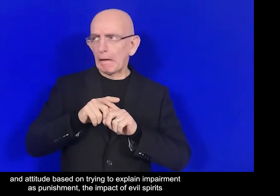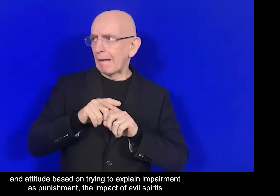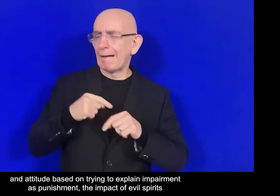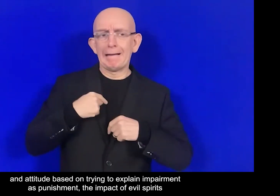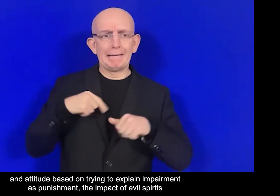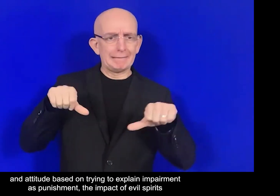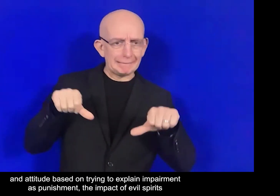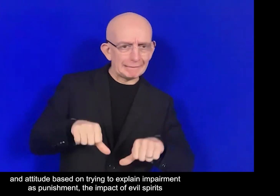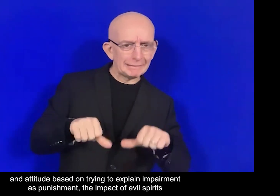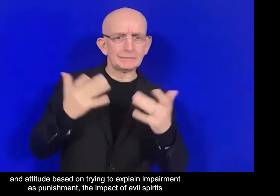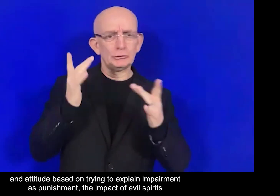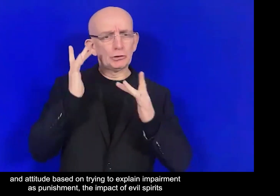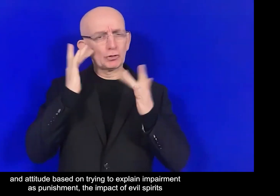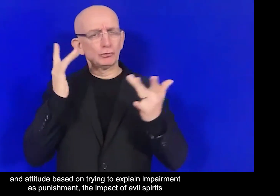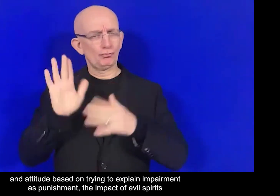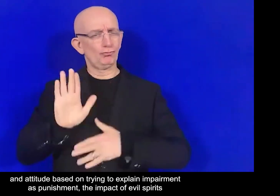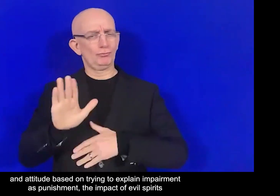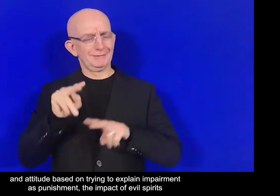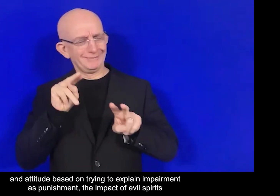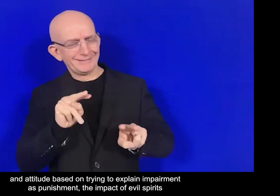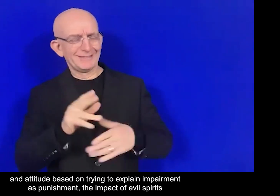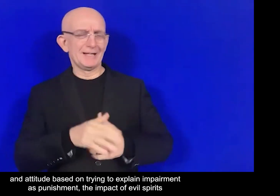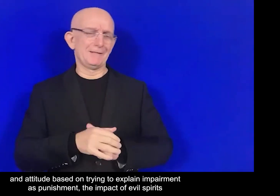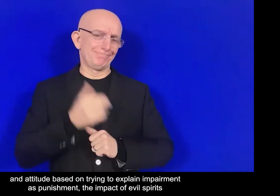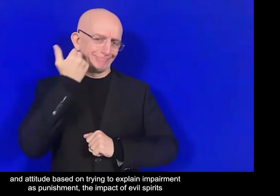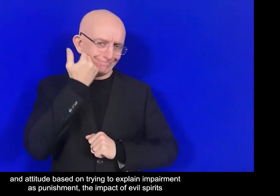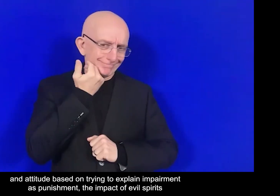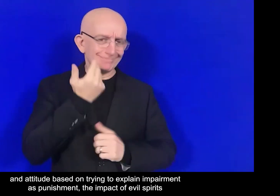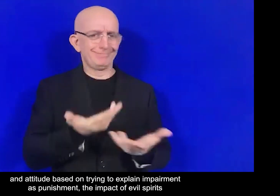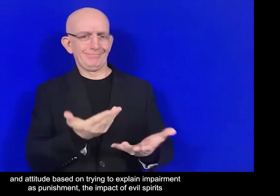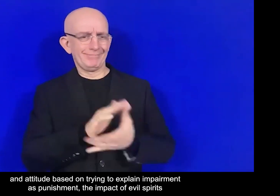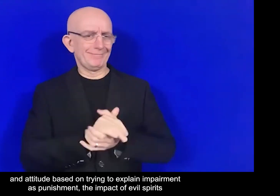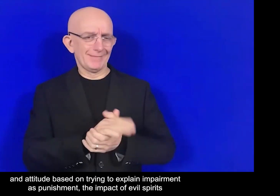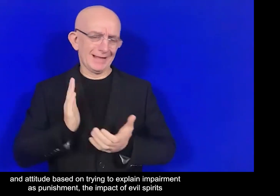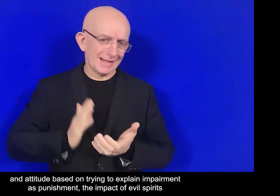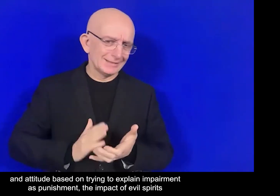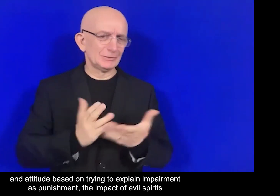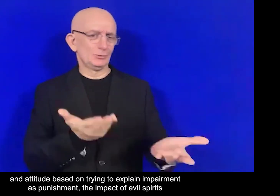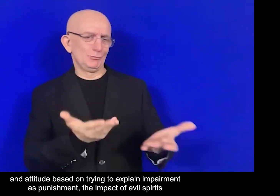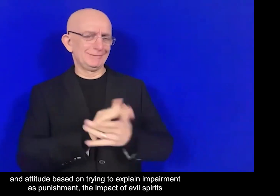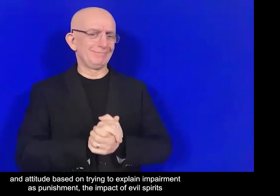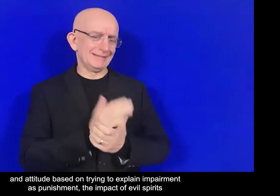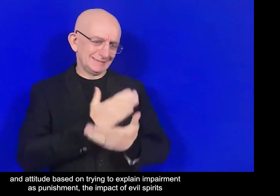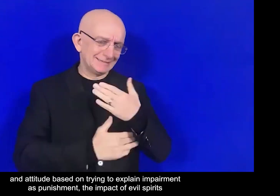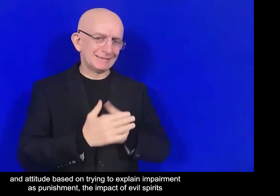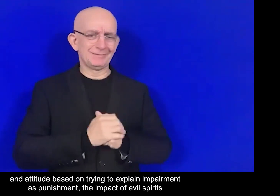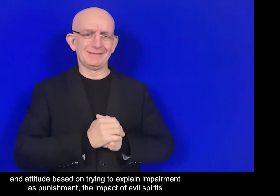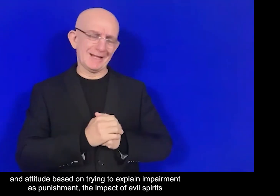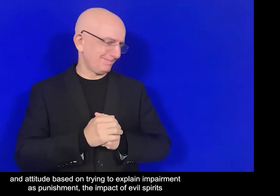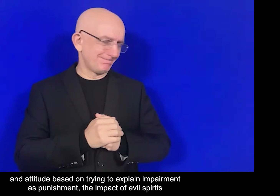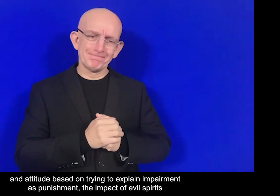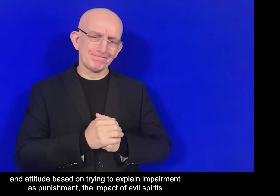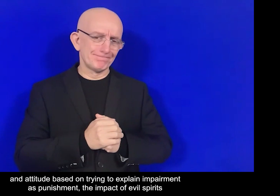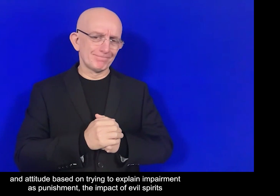attitude based on trying to explain impairment as punishment,